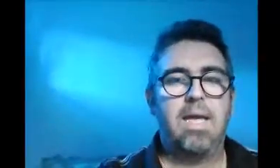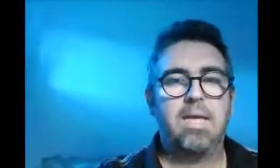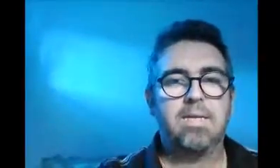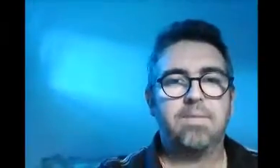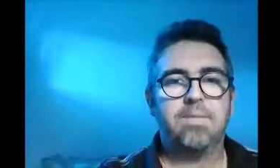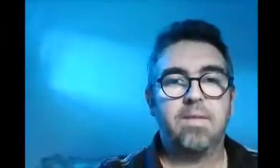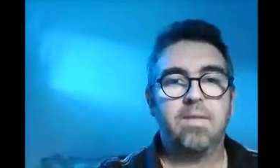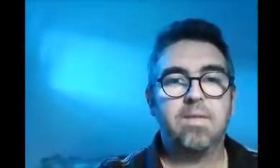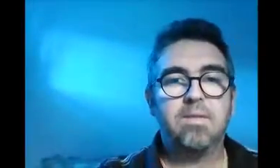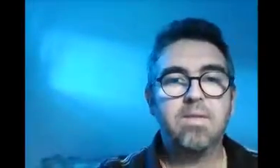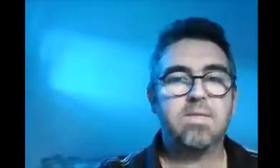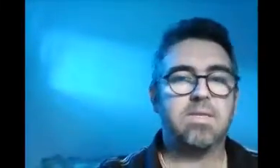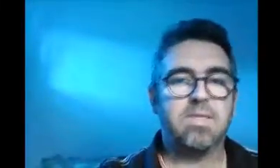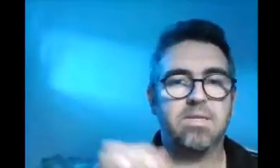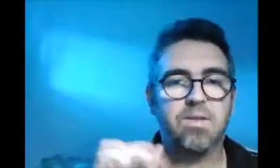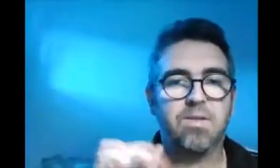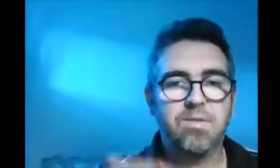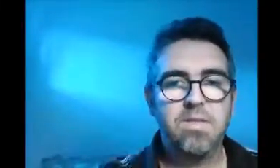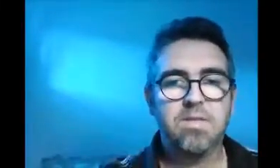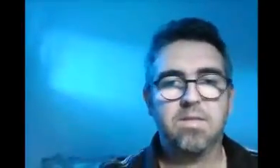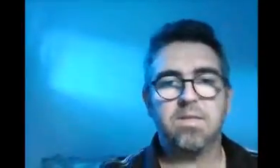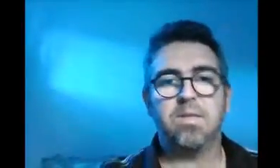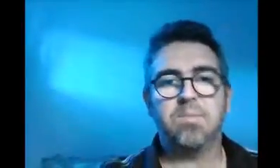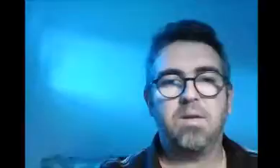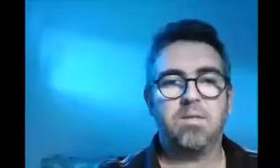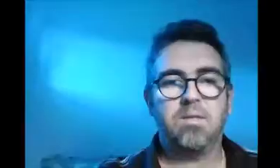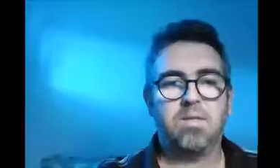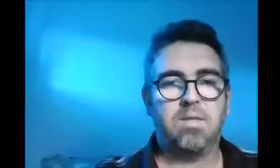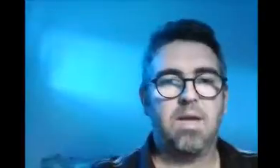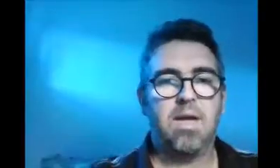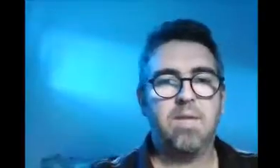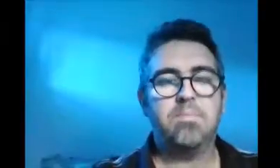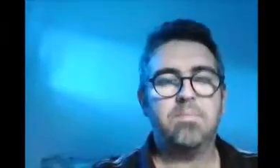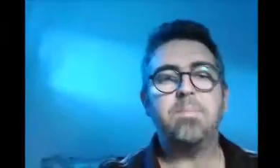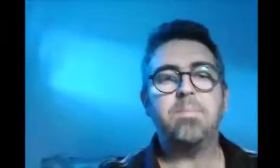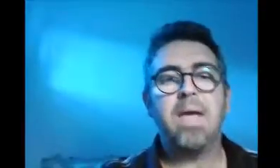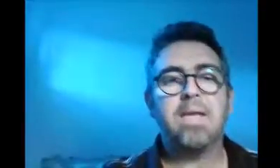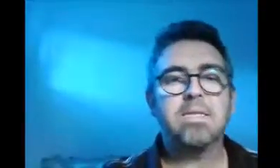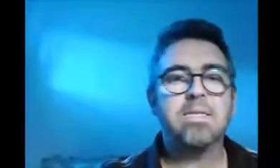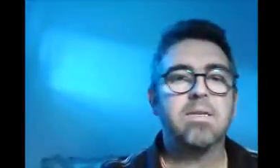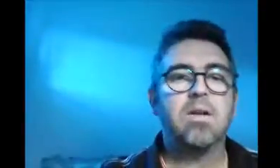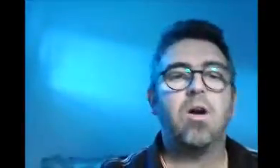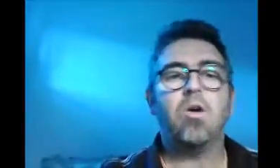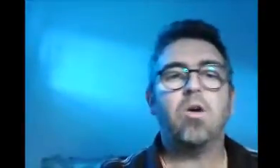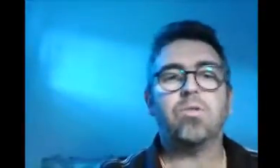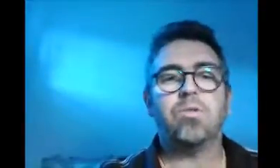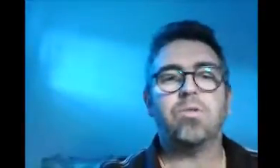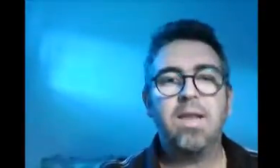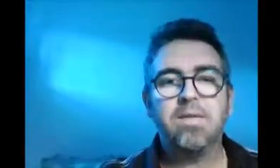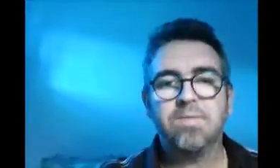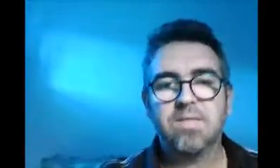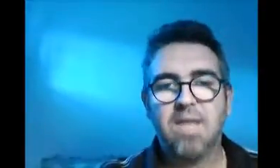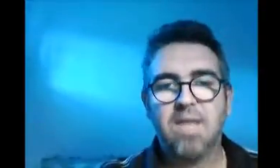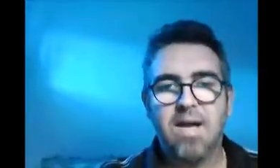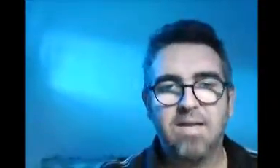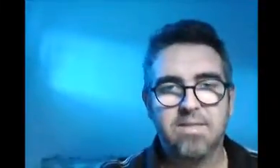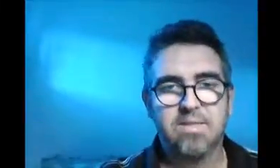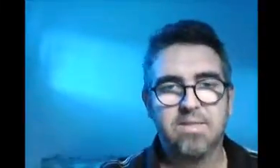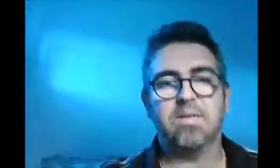and this decrease in luminosity time depends on the relative sizes